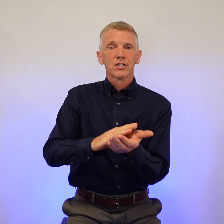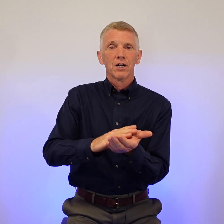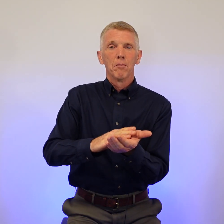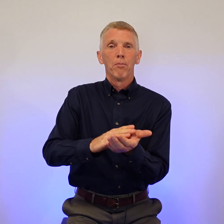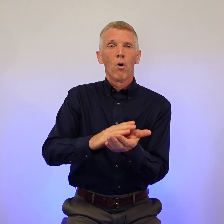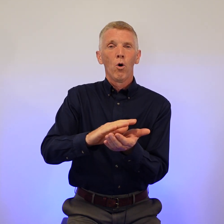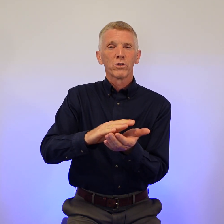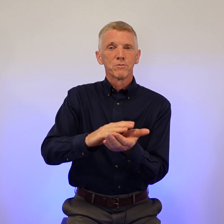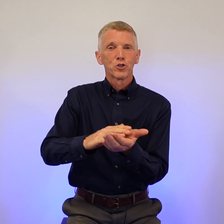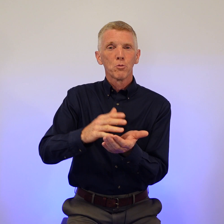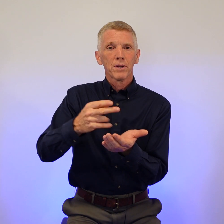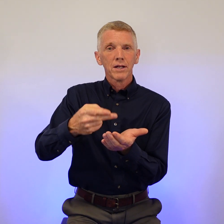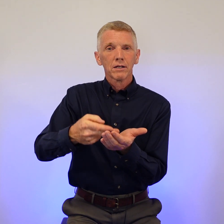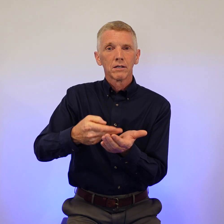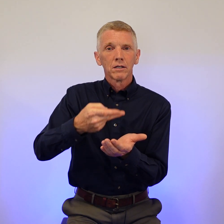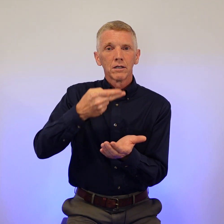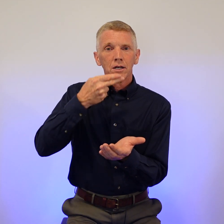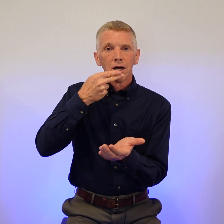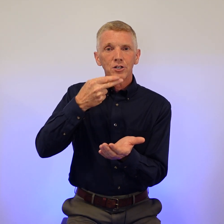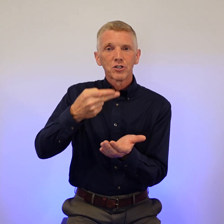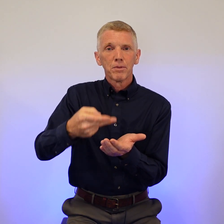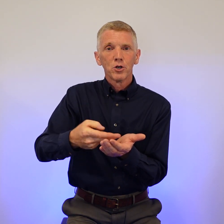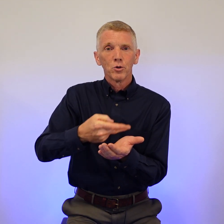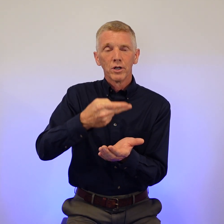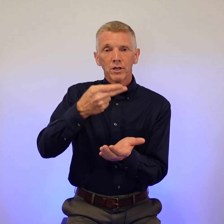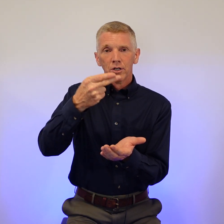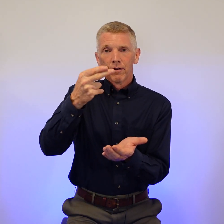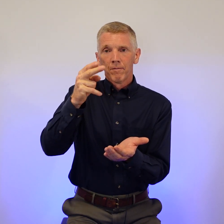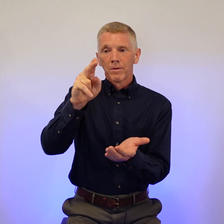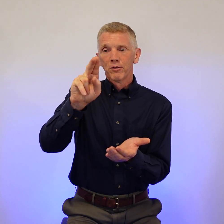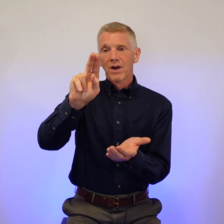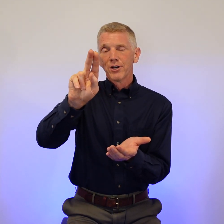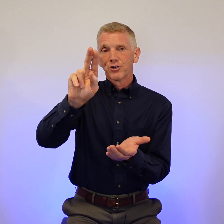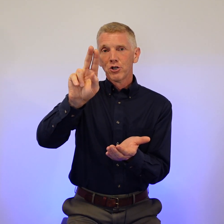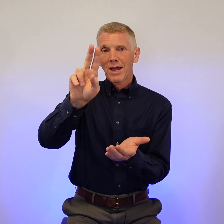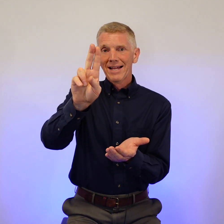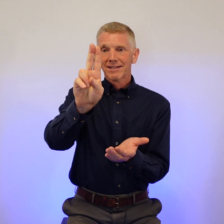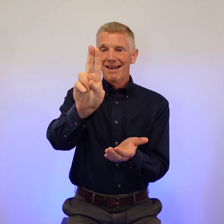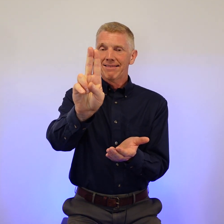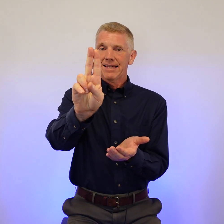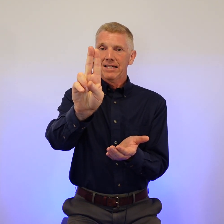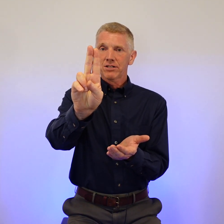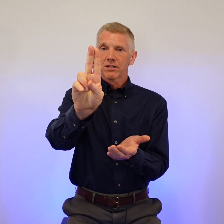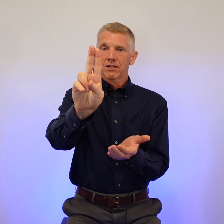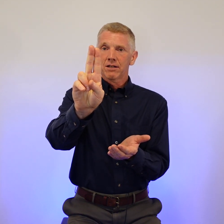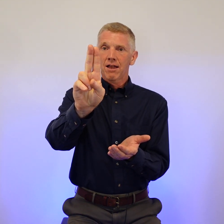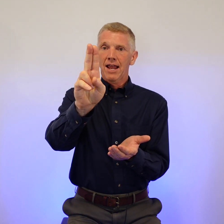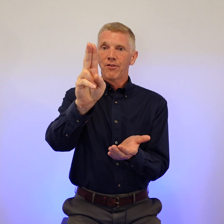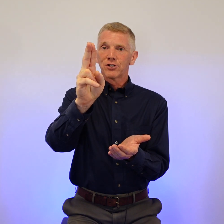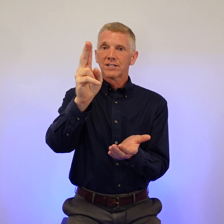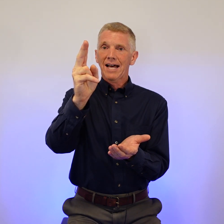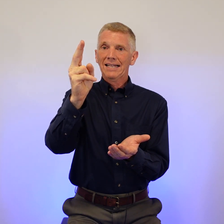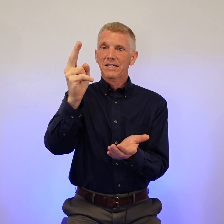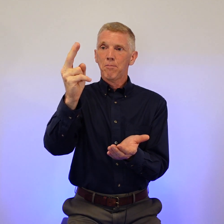a bowl with some soup in it, a spoon. You've got your two hands like this, and they're slightly